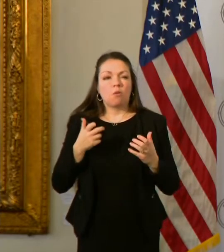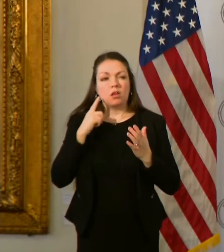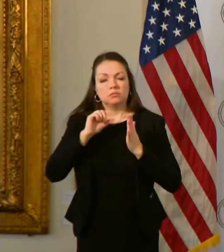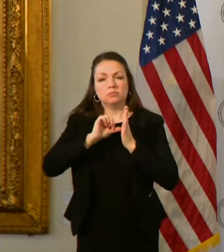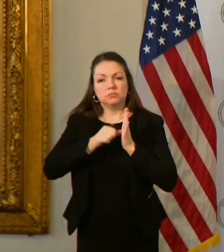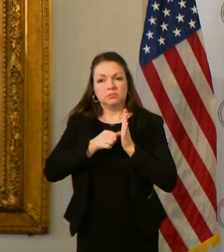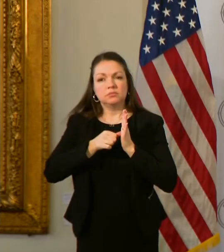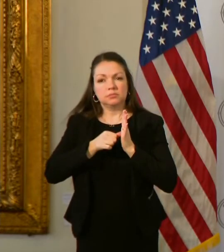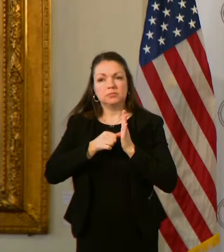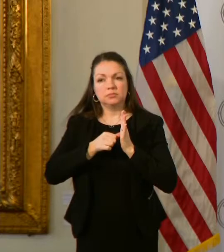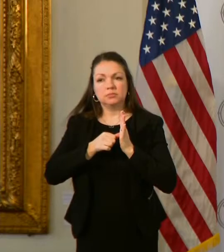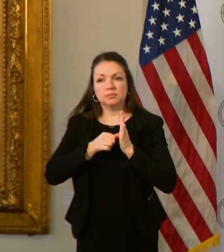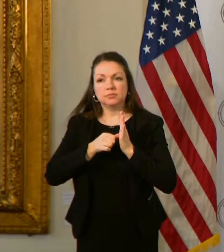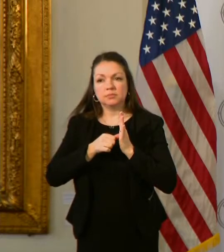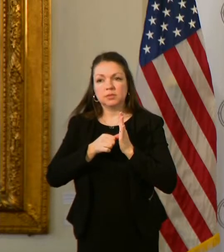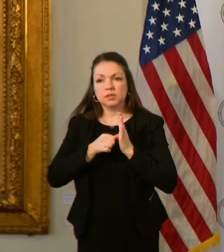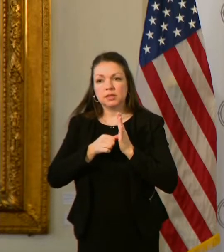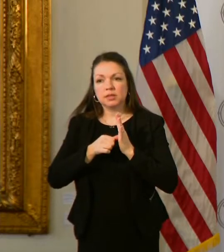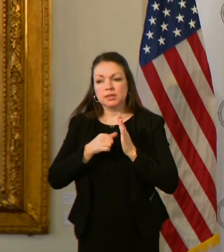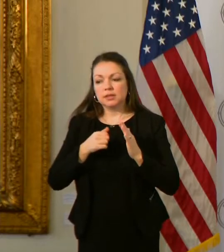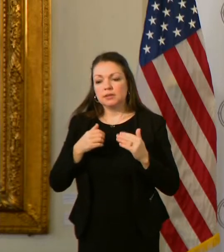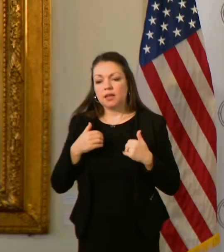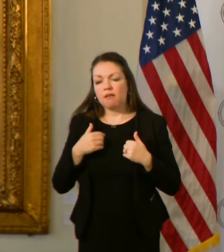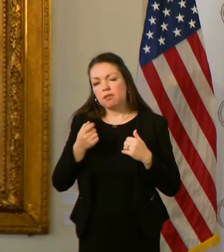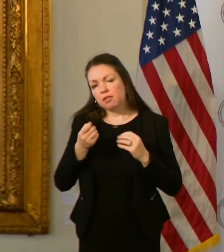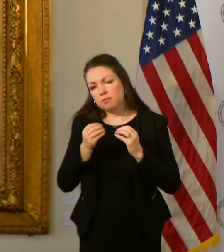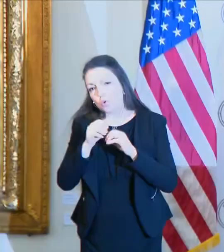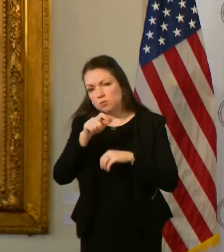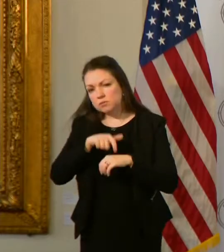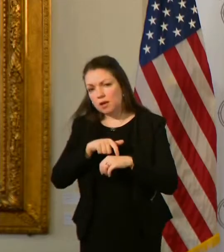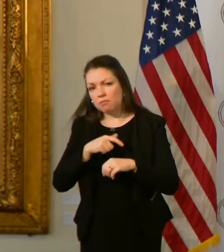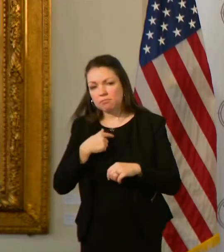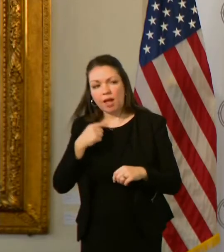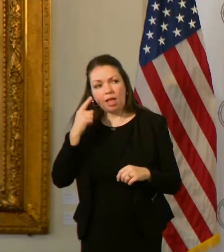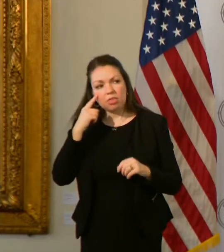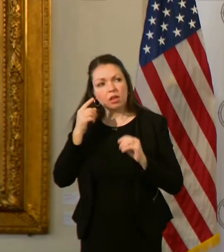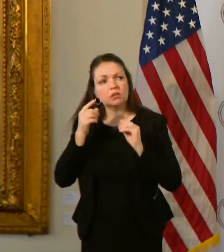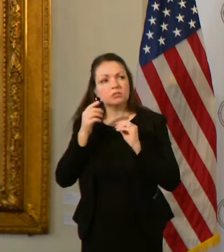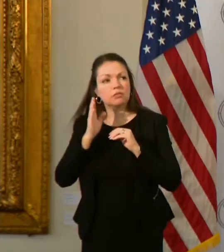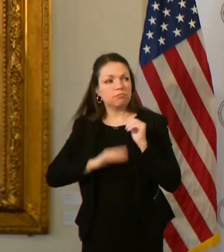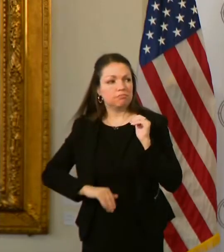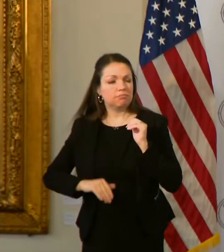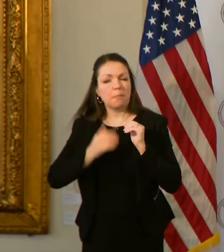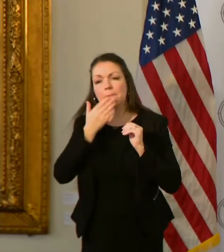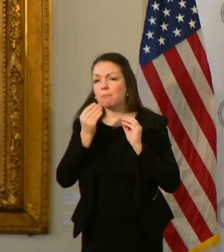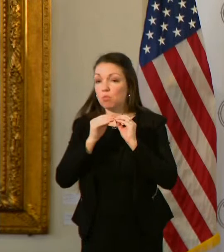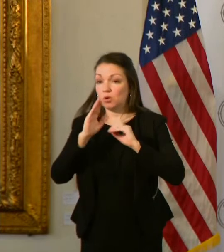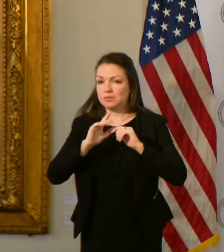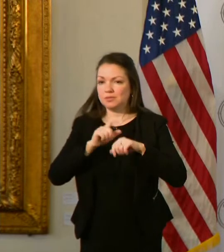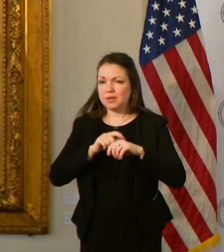that because I have a little time longer than the sound bites that might be used.